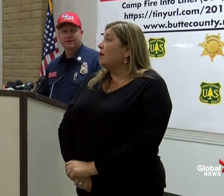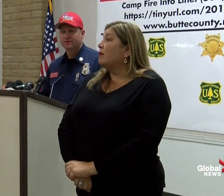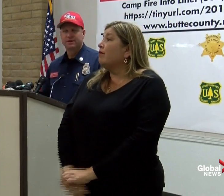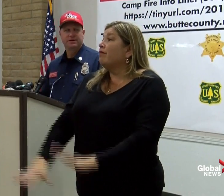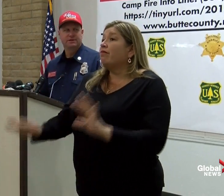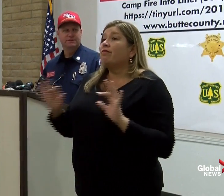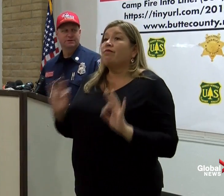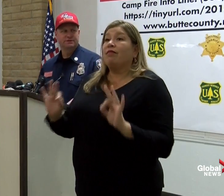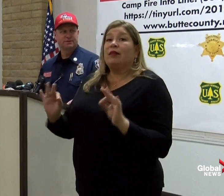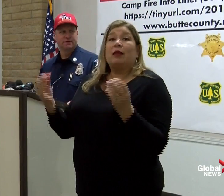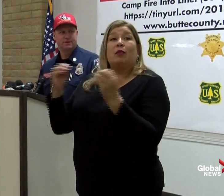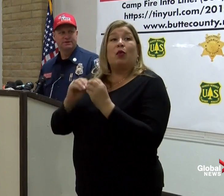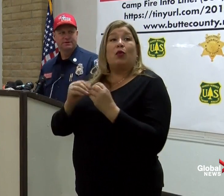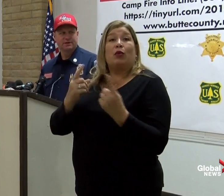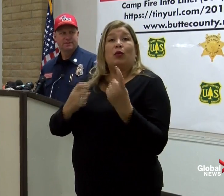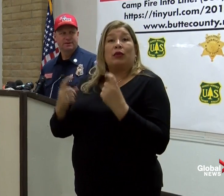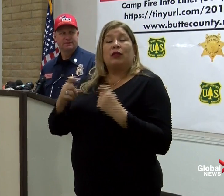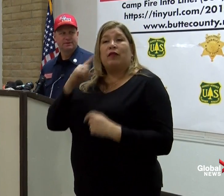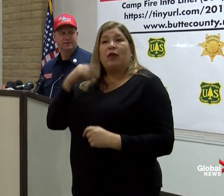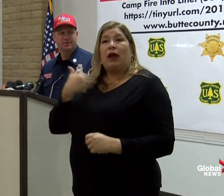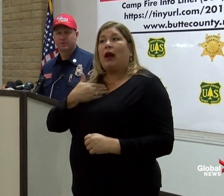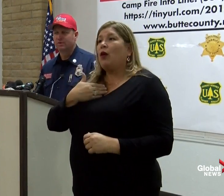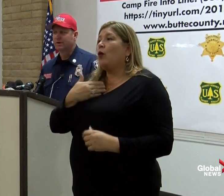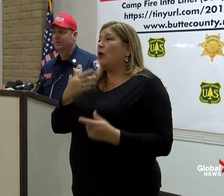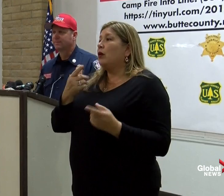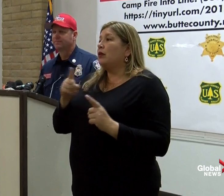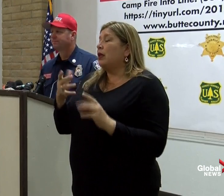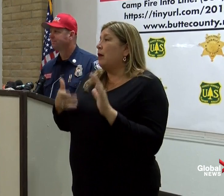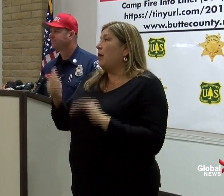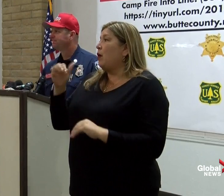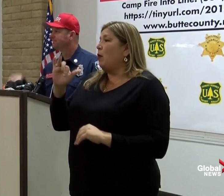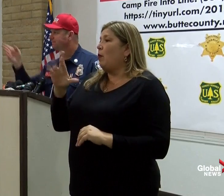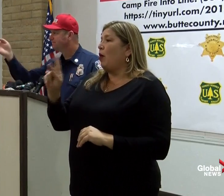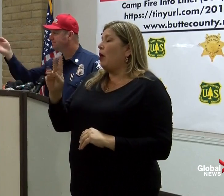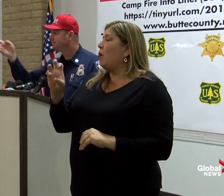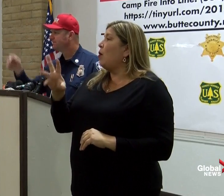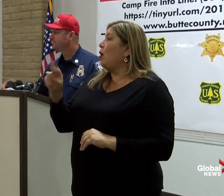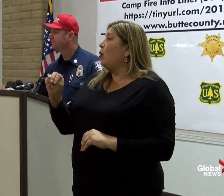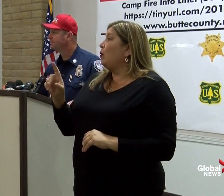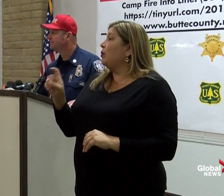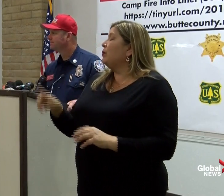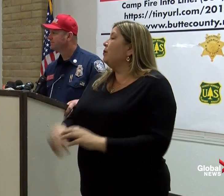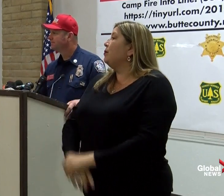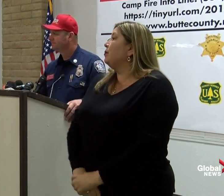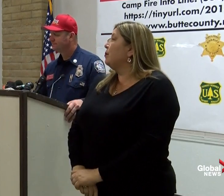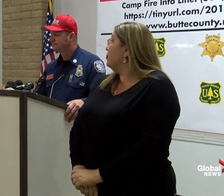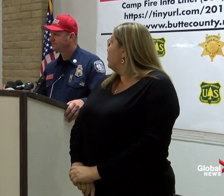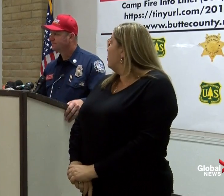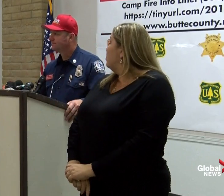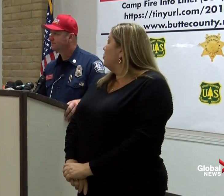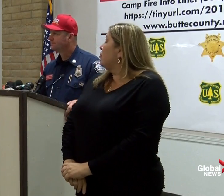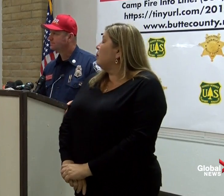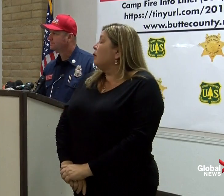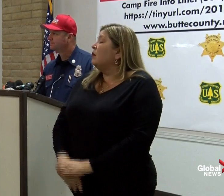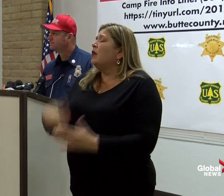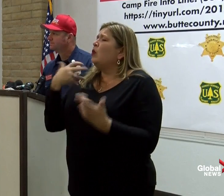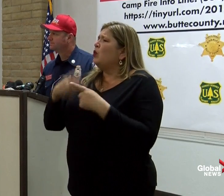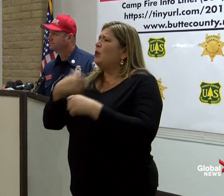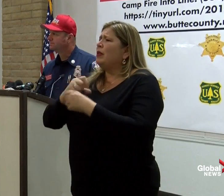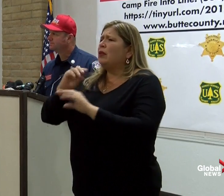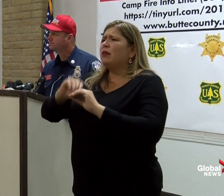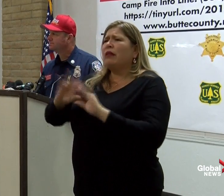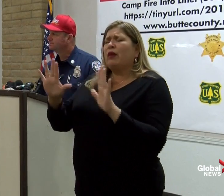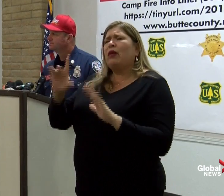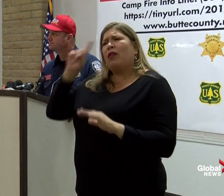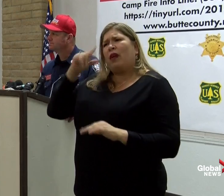All right, are there any questions for our Incident Commander, Mark Brown? I just want to clarify, we got word that there would be a